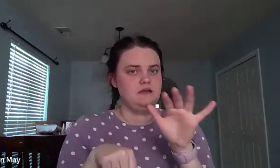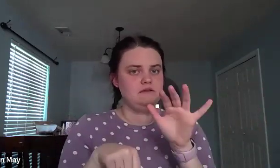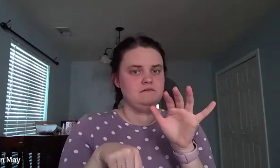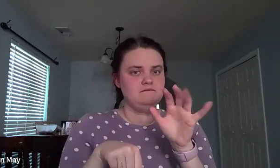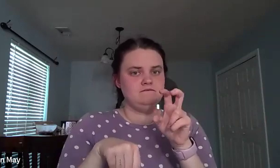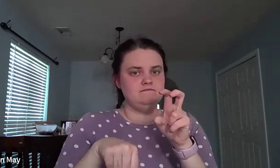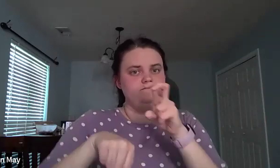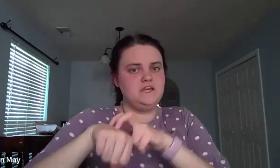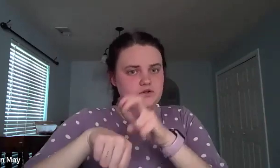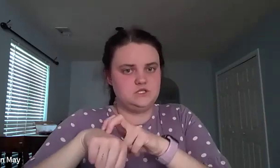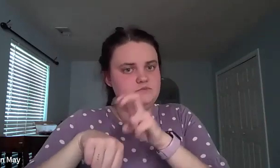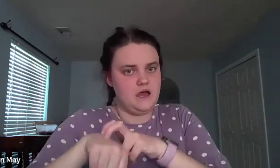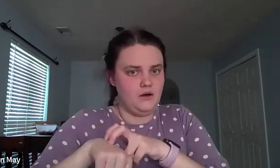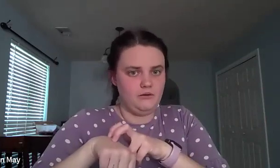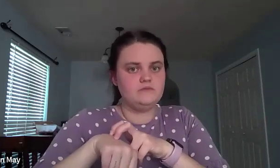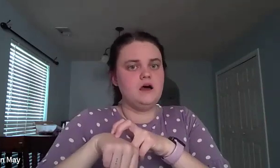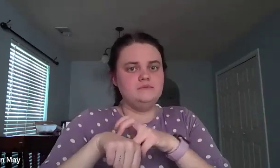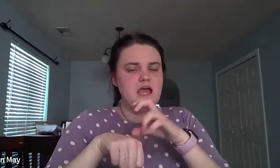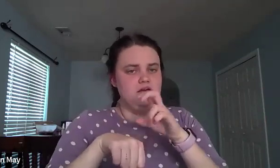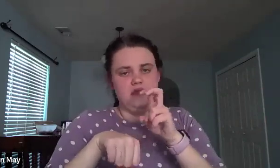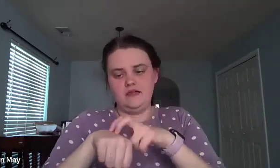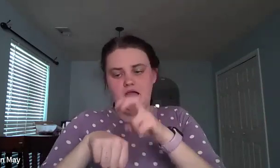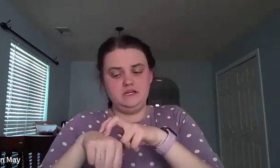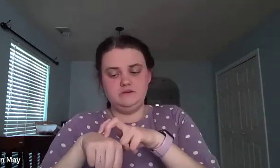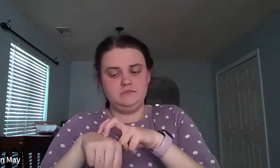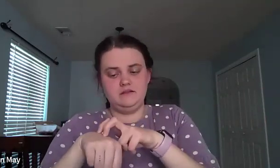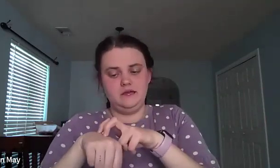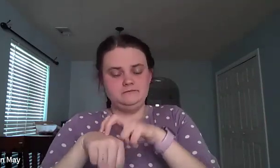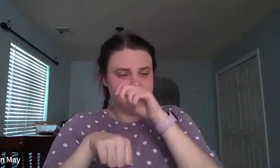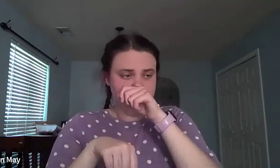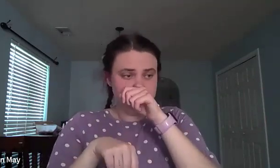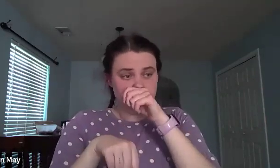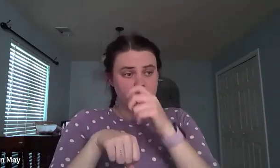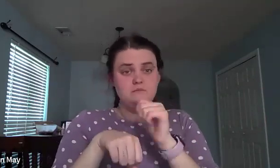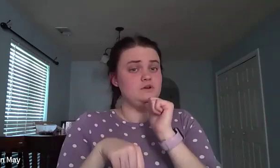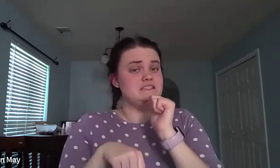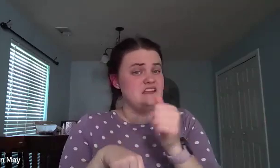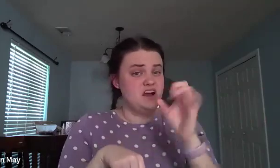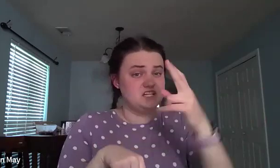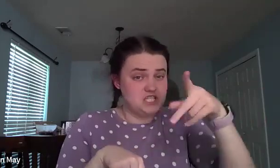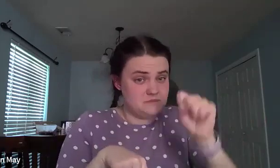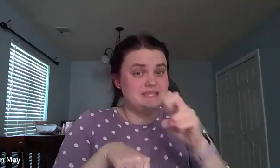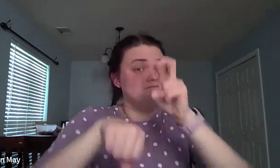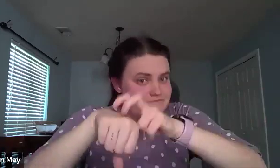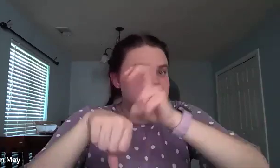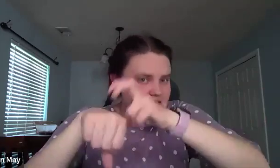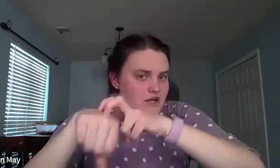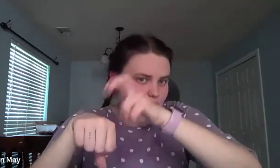like finger spell to add that. Like I would even be like, you could say like not chips, like